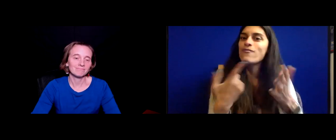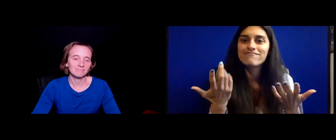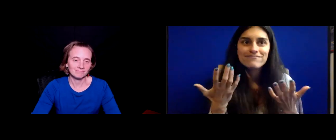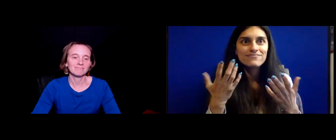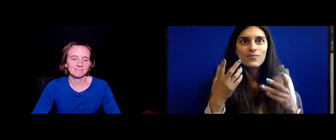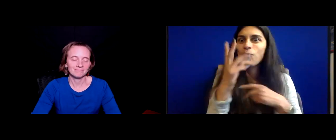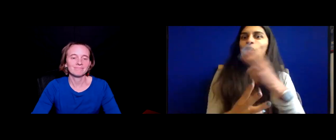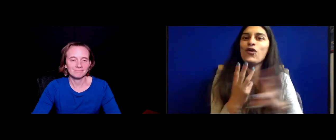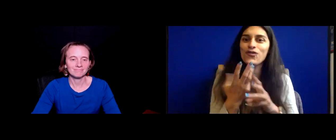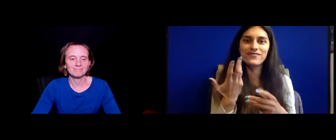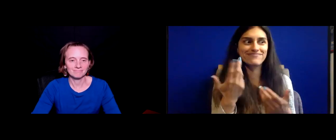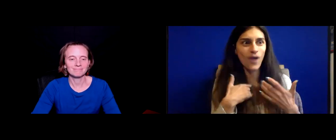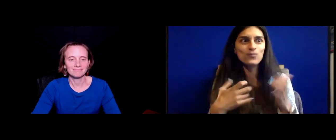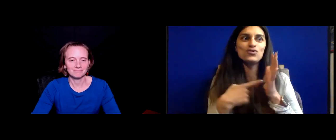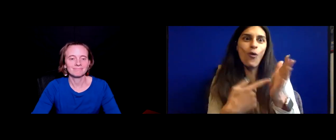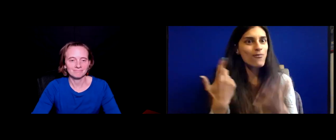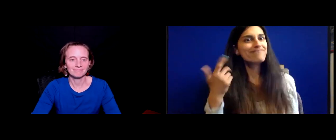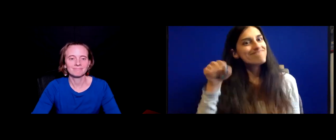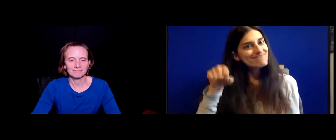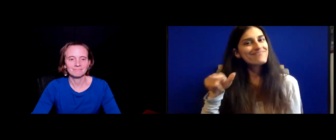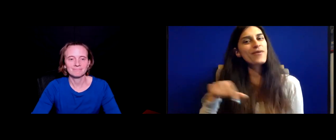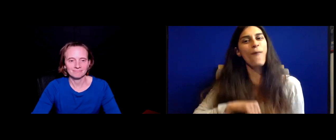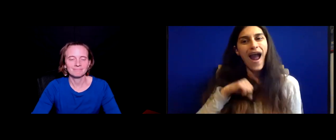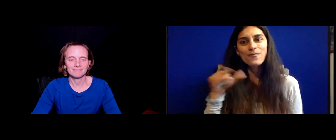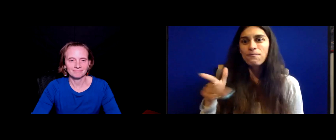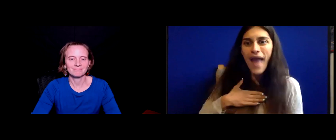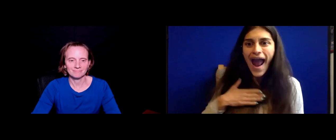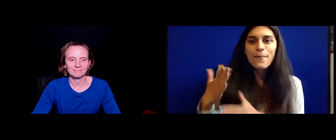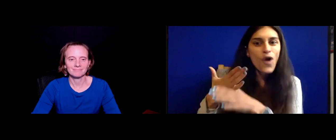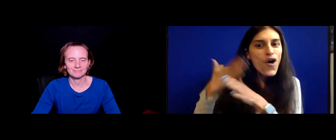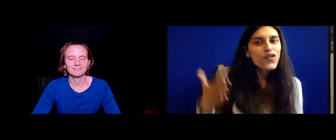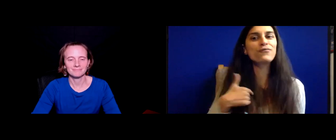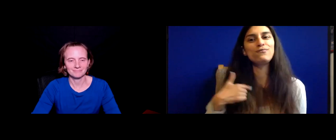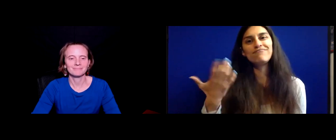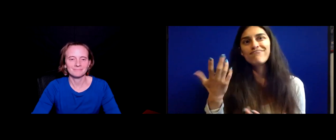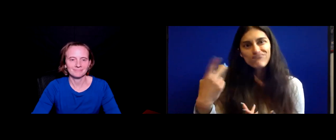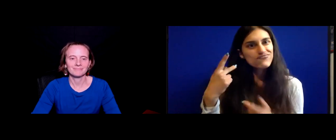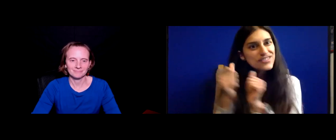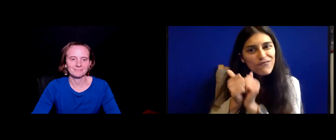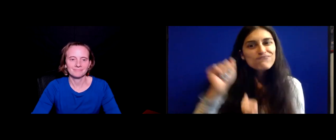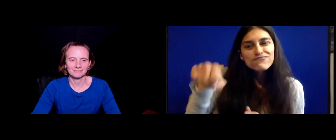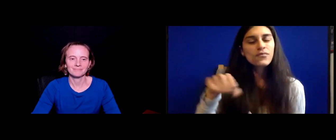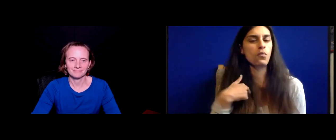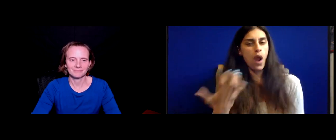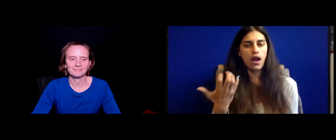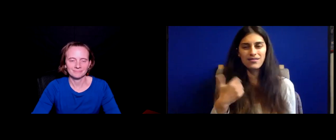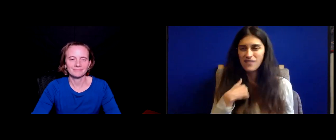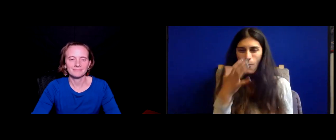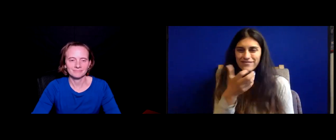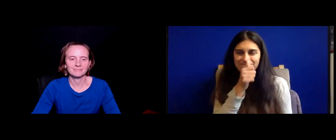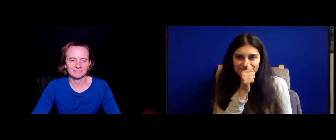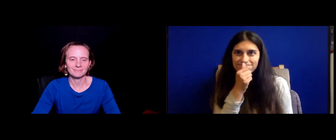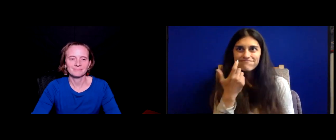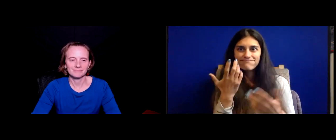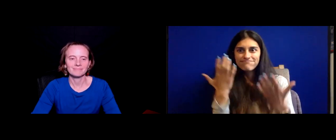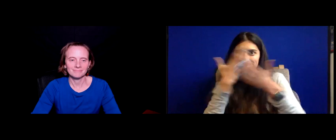I realized I deserved to be important and worthwhile and proud of myself. And I want a relationship where I can be proud